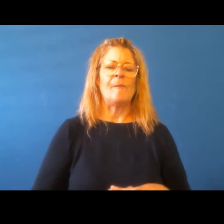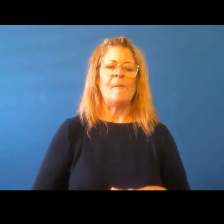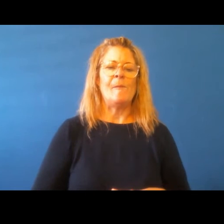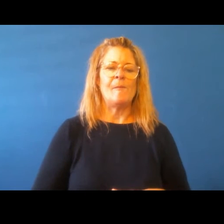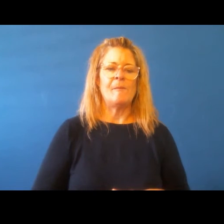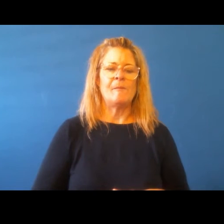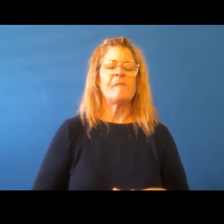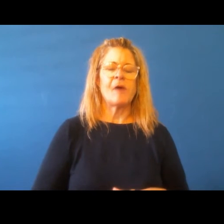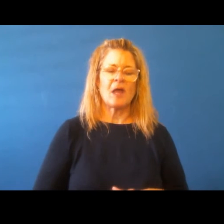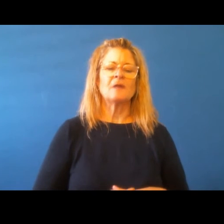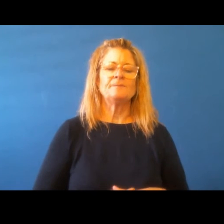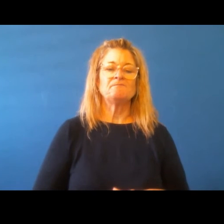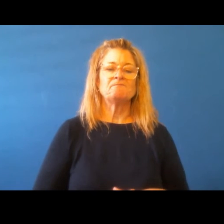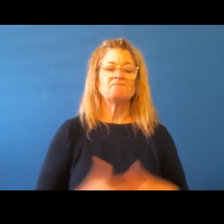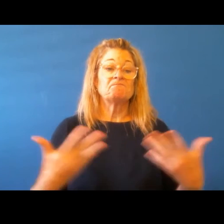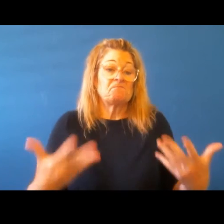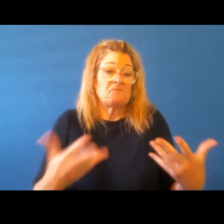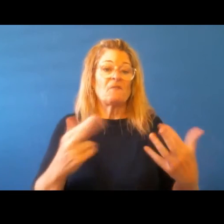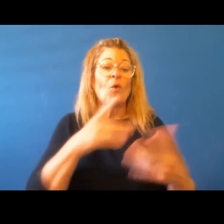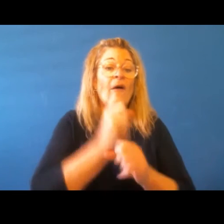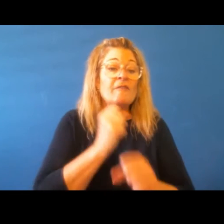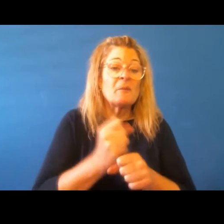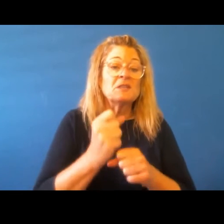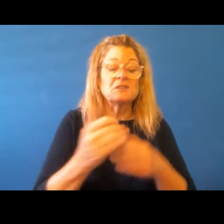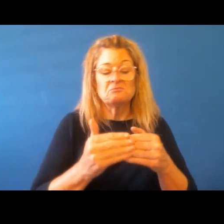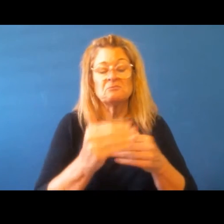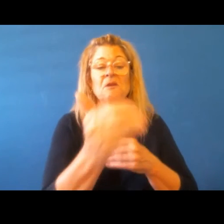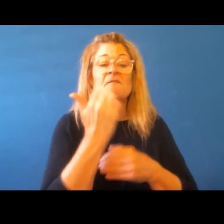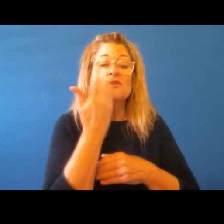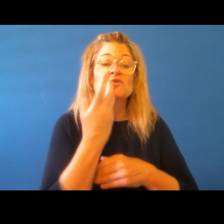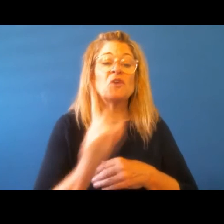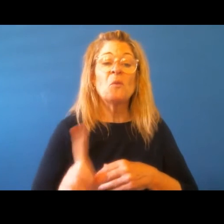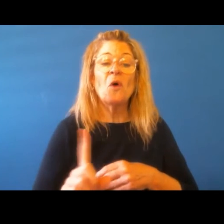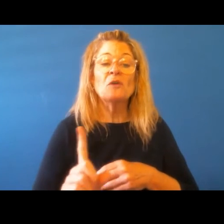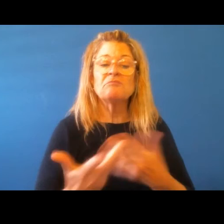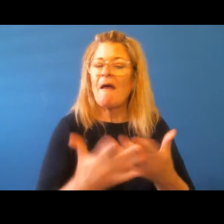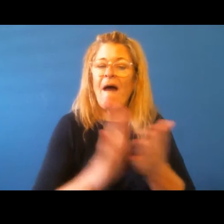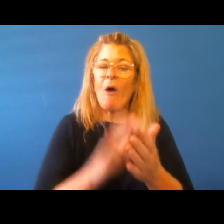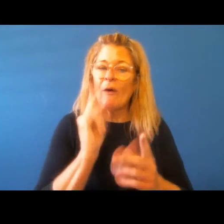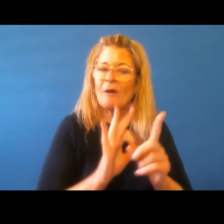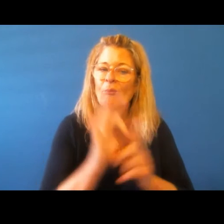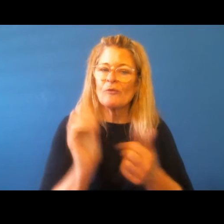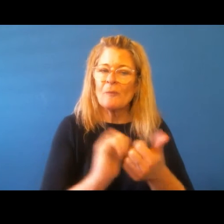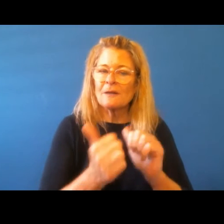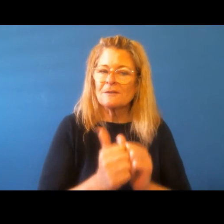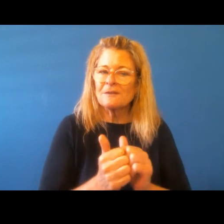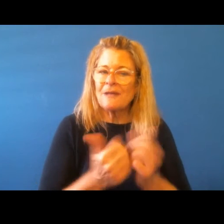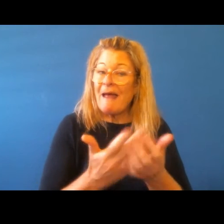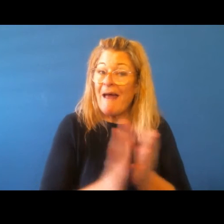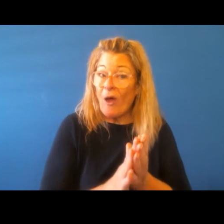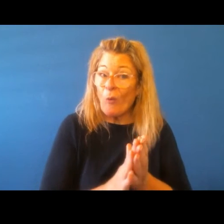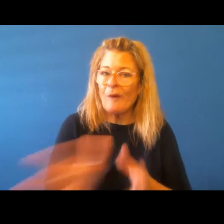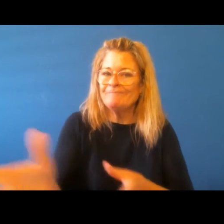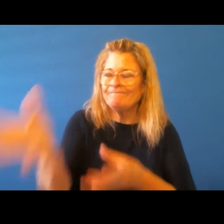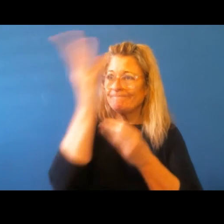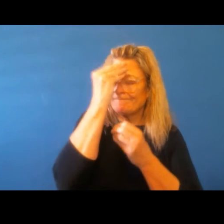Where to from here for governments, and how can they do better to form proud partnership, utilising Indigenous knowledge? Well,